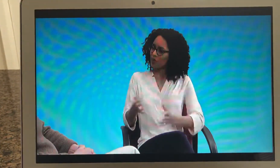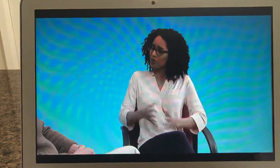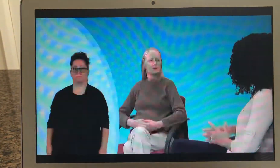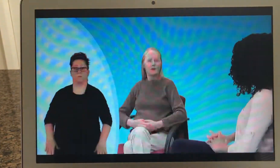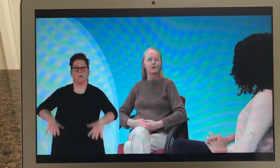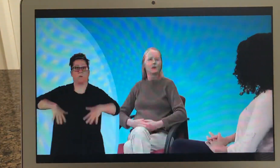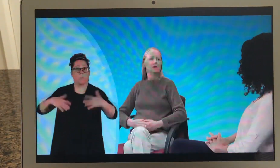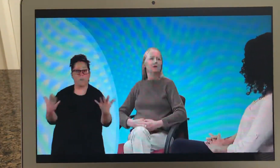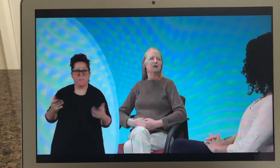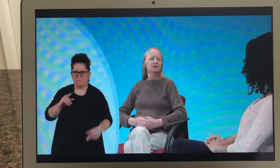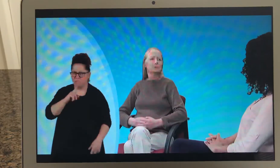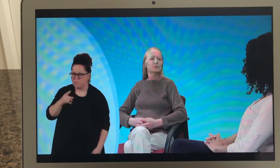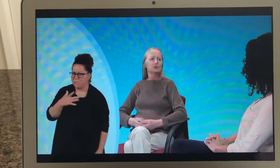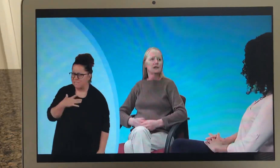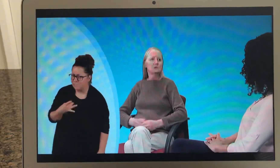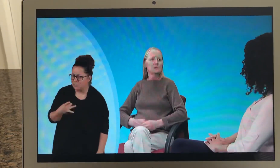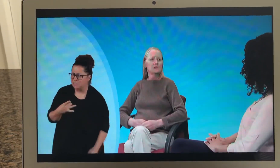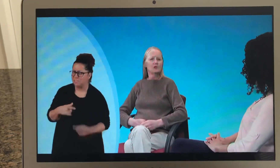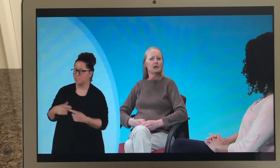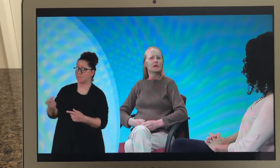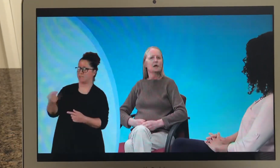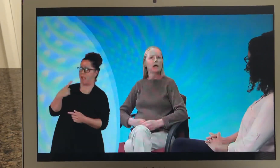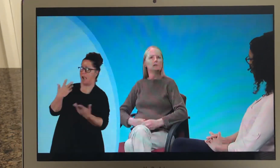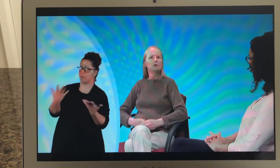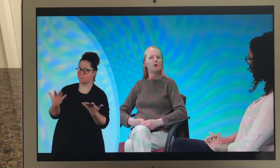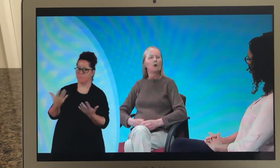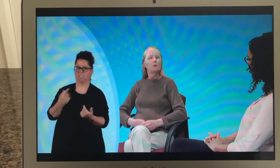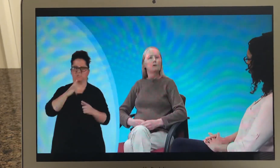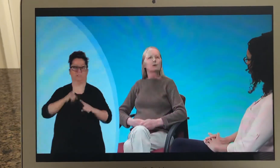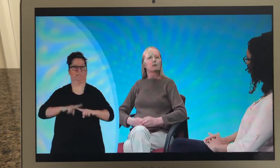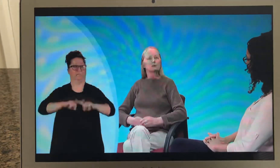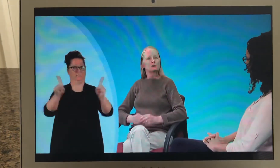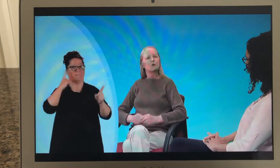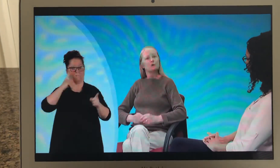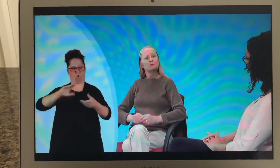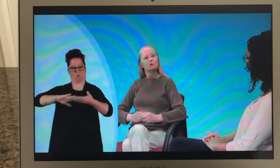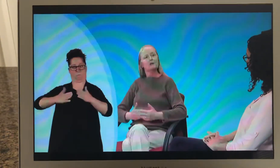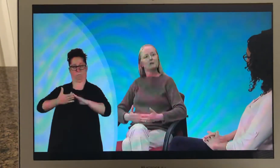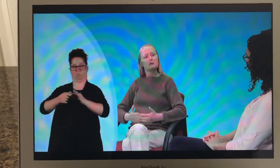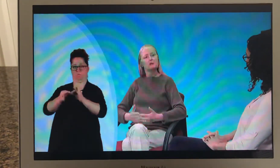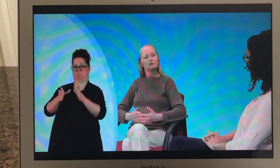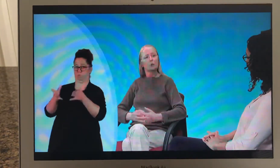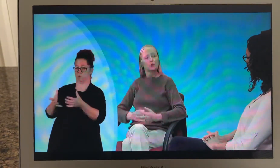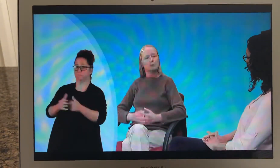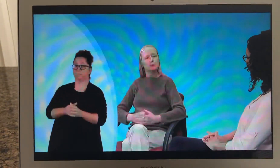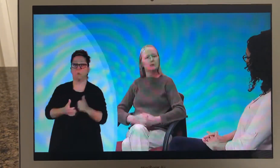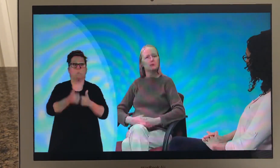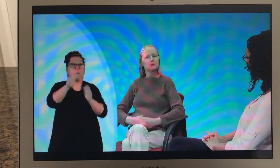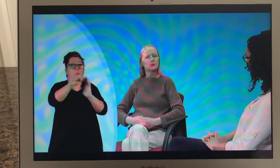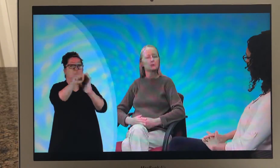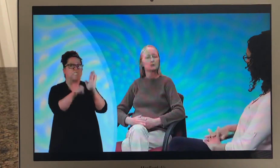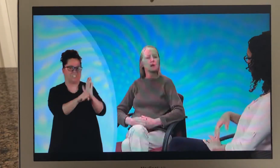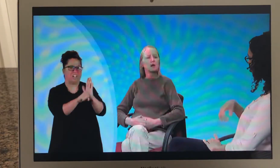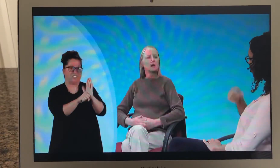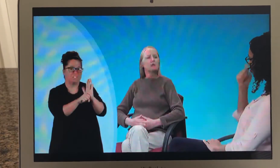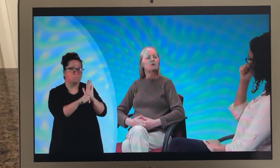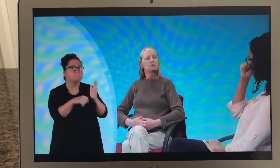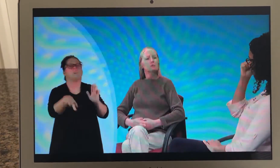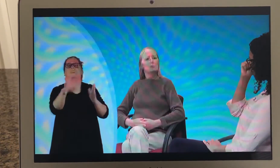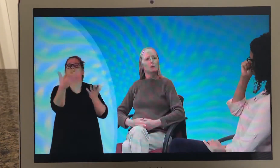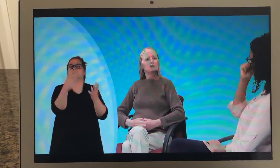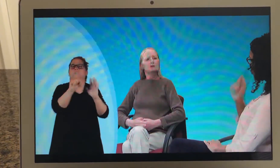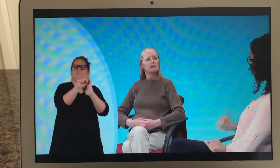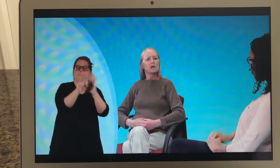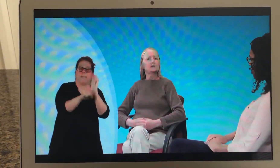qualified to be an interpreter in education? That's a really interesting question to ask. It's different for community interpreter, but